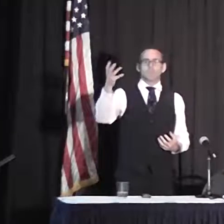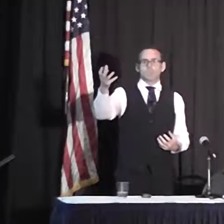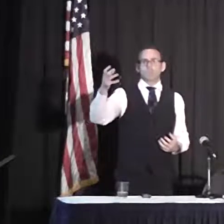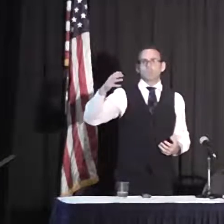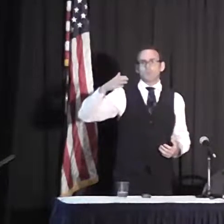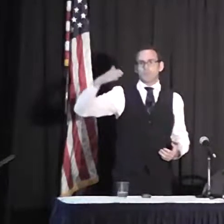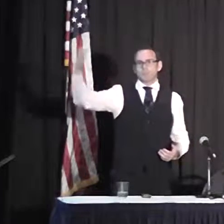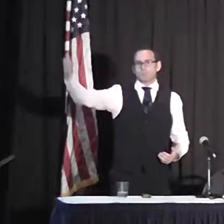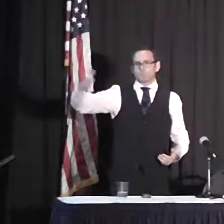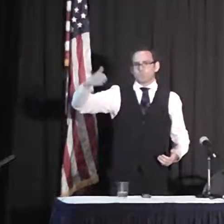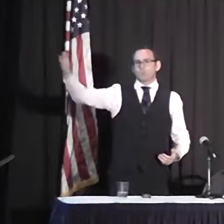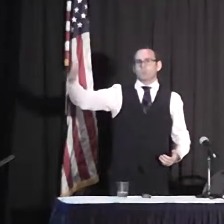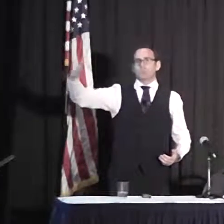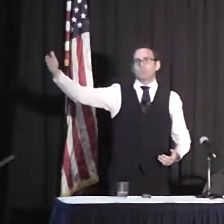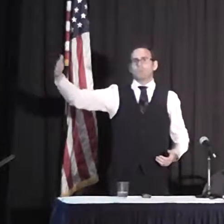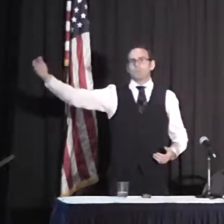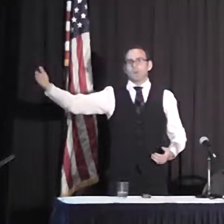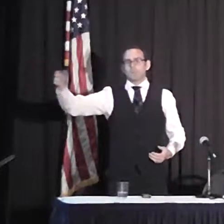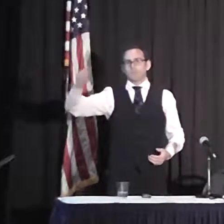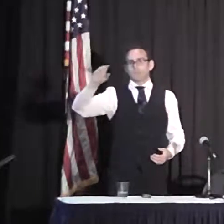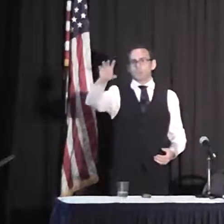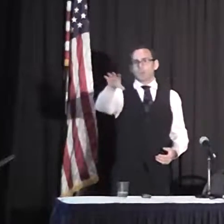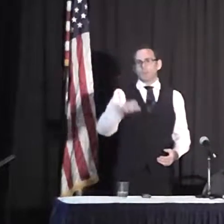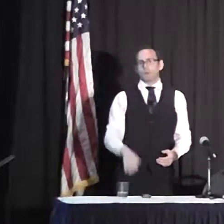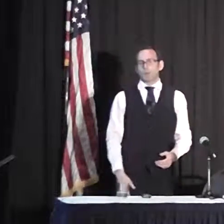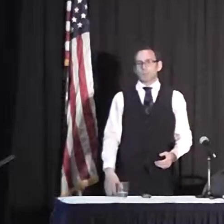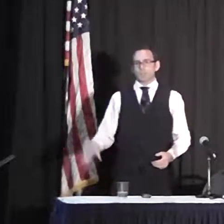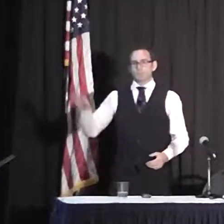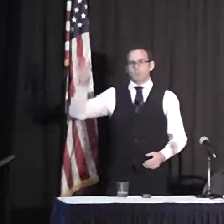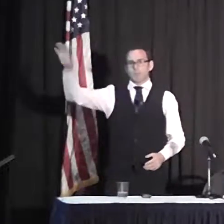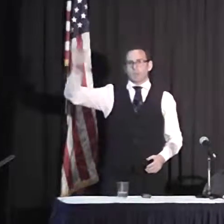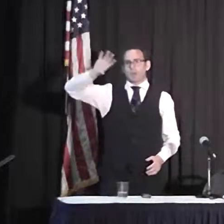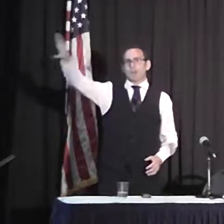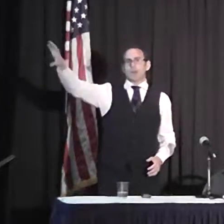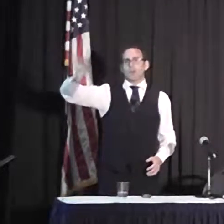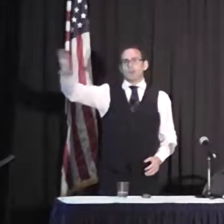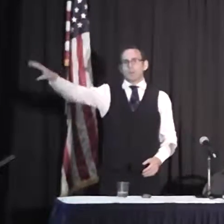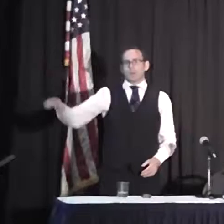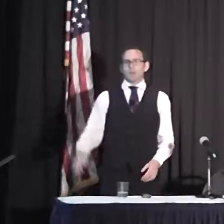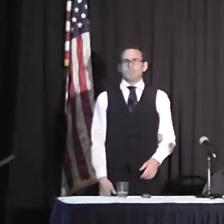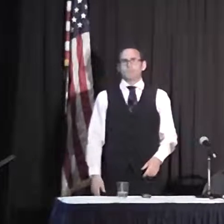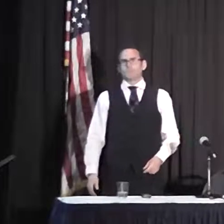less of an issue in 2, 3, 4, 5 years of Marcellus being